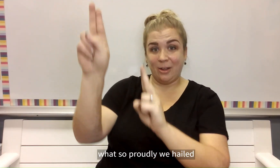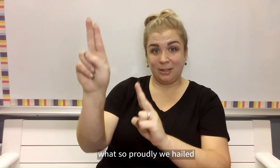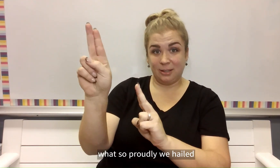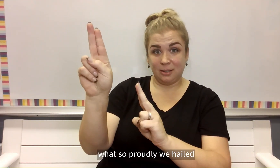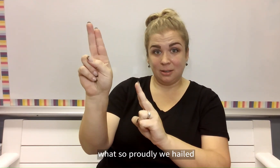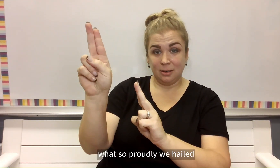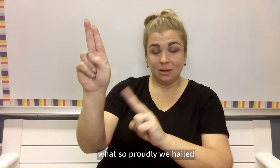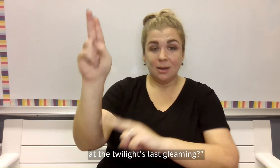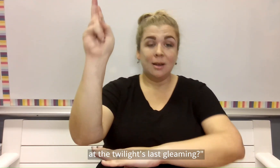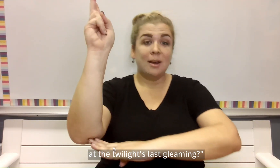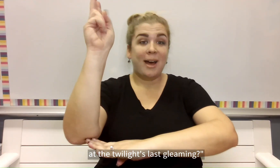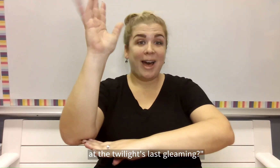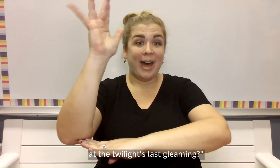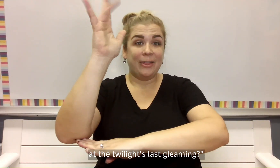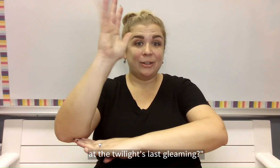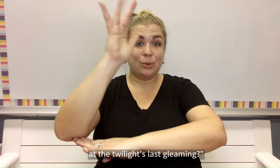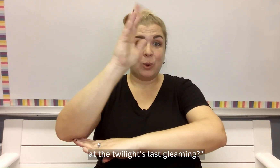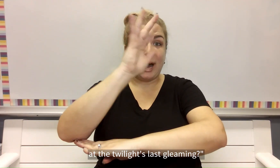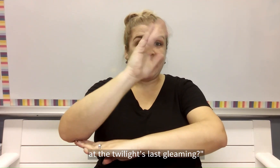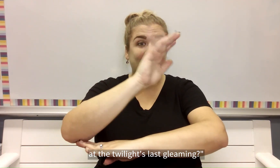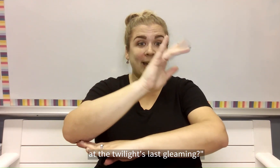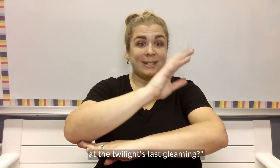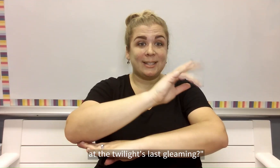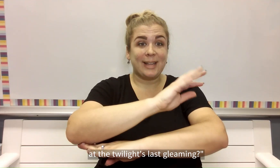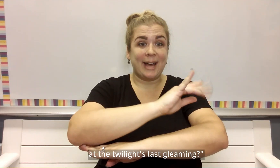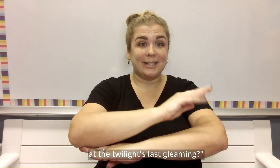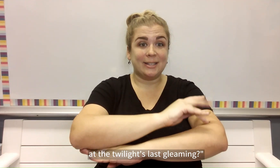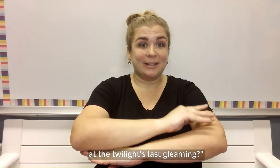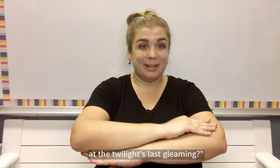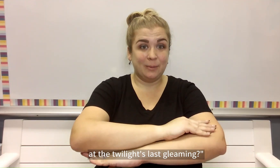hailed at the twilight's last gleaming?